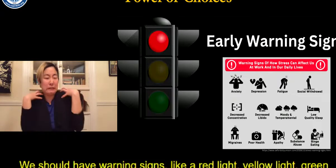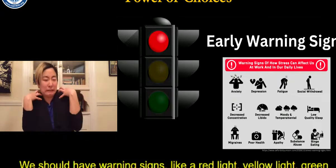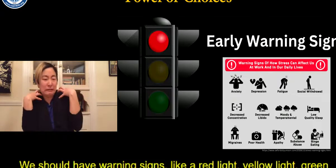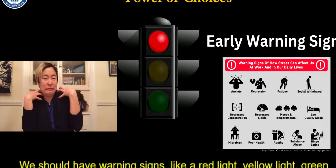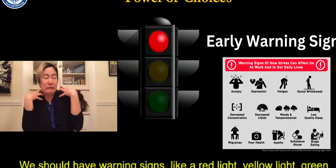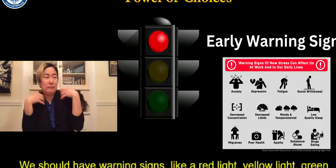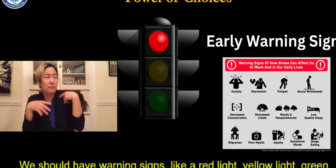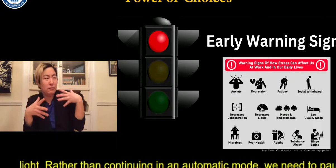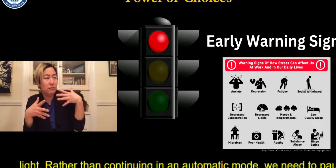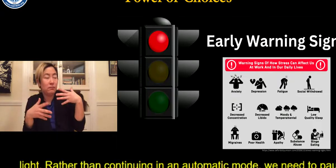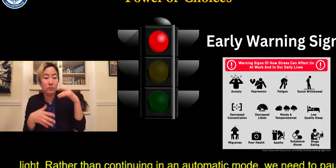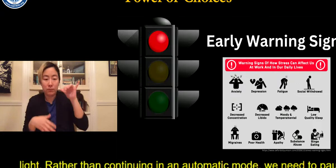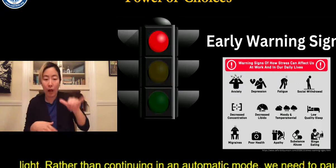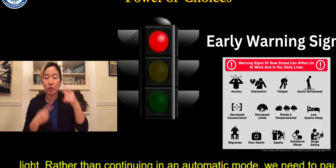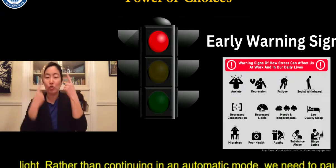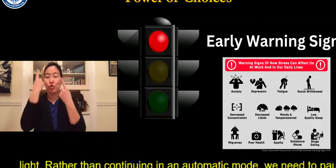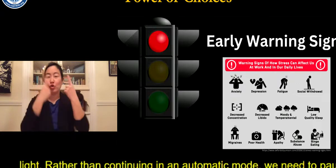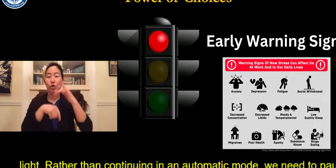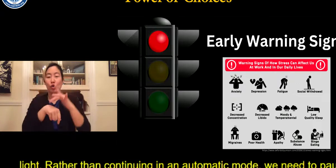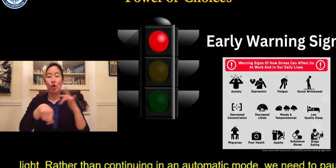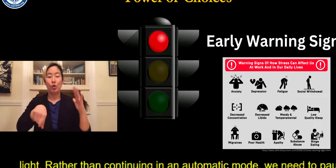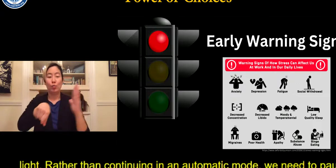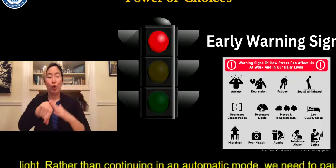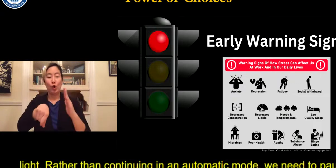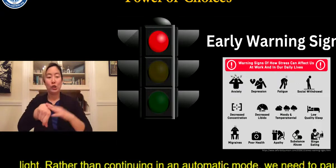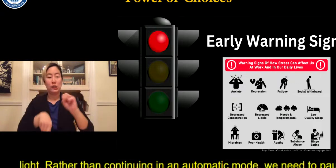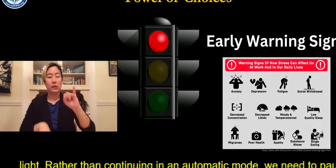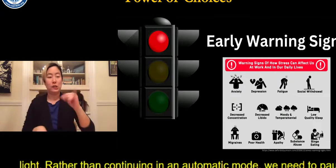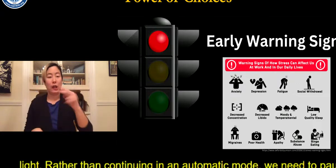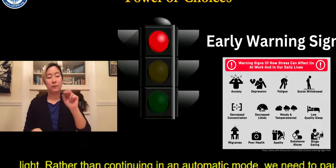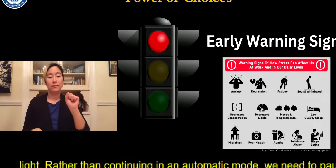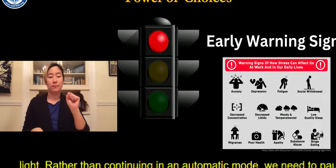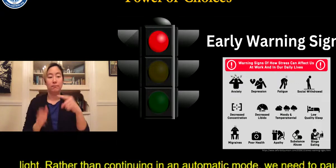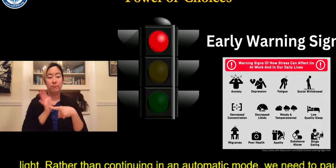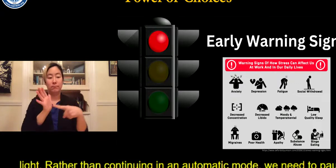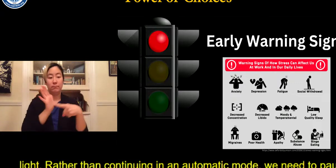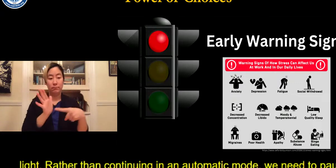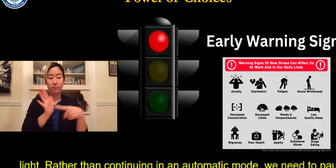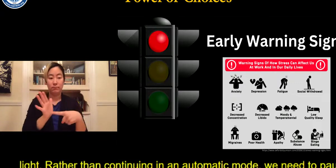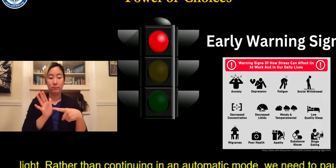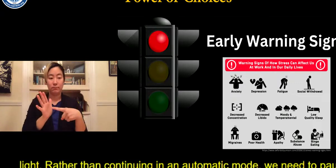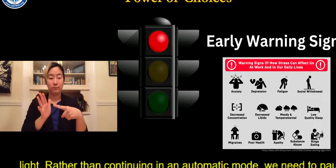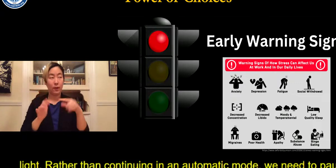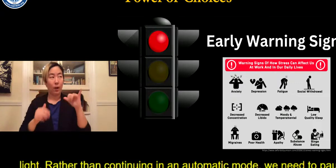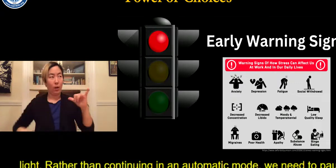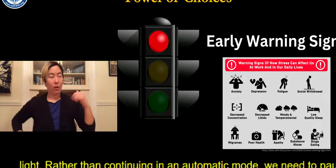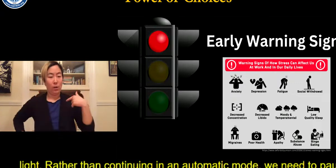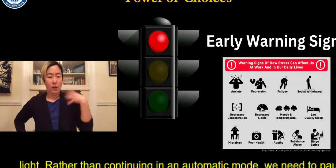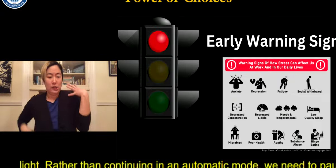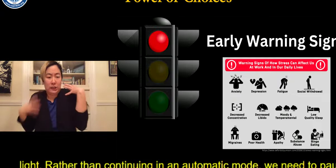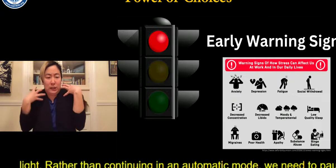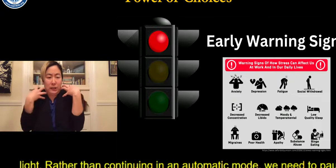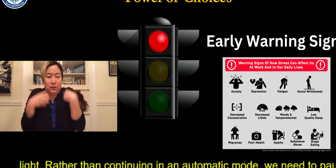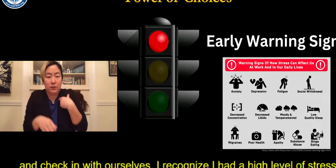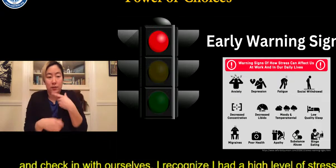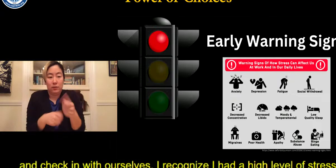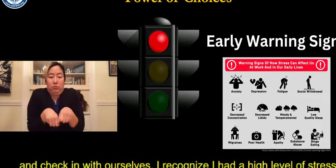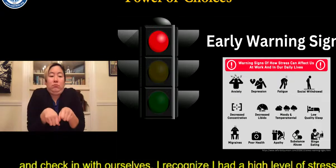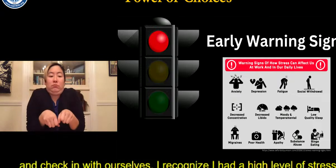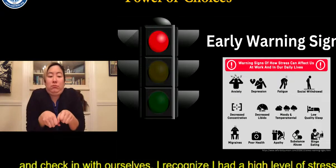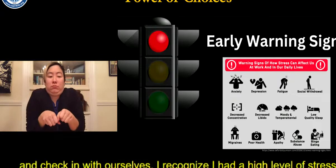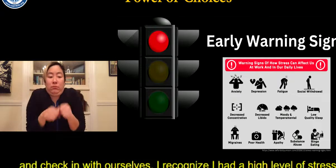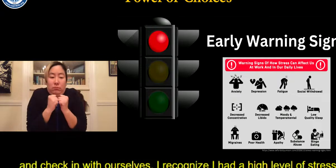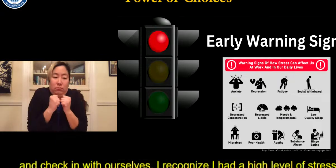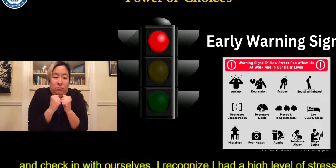stress today. I need to pay attention to what I'm feeling that day. Tension in my shoulders, lower back pain. Those can be